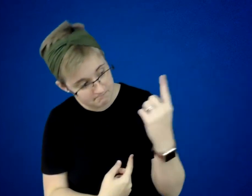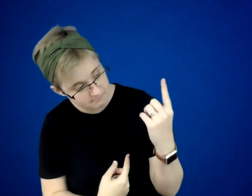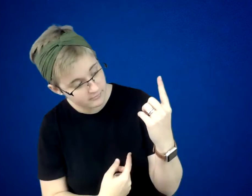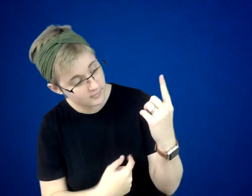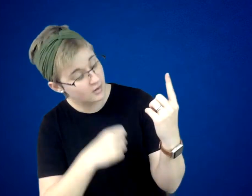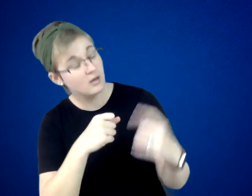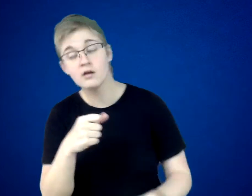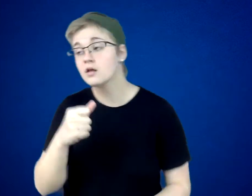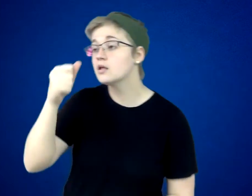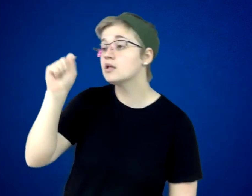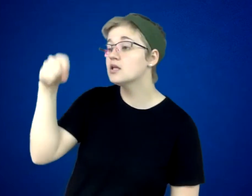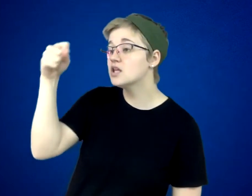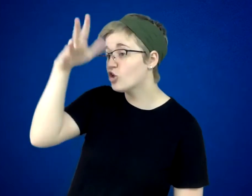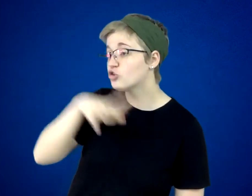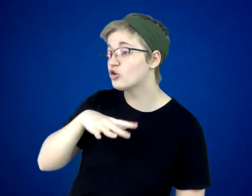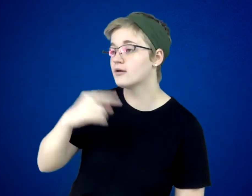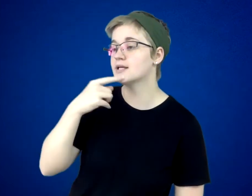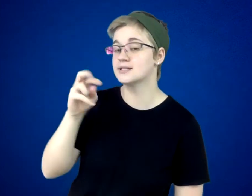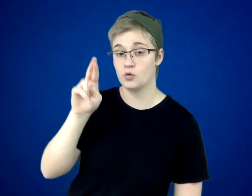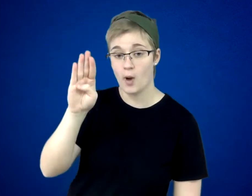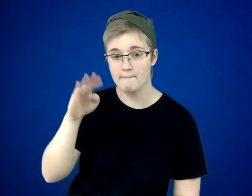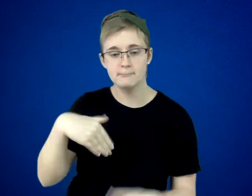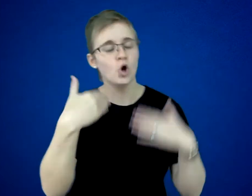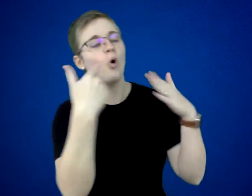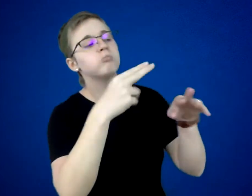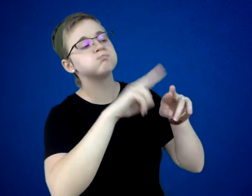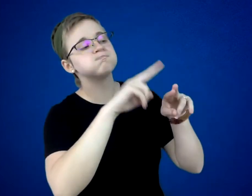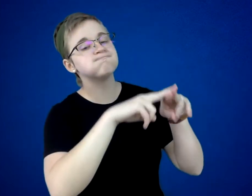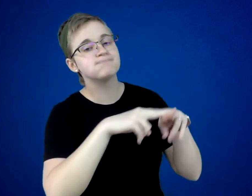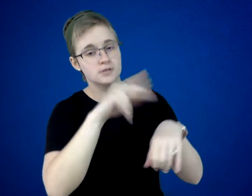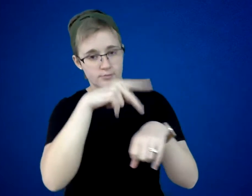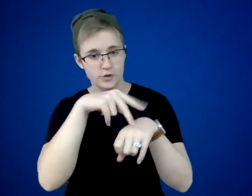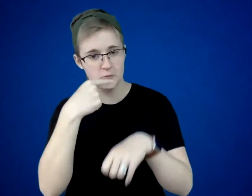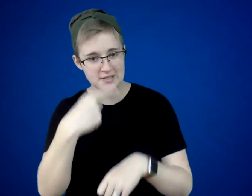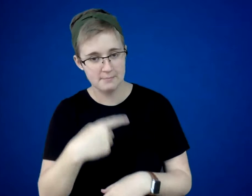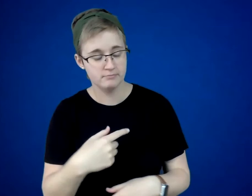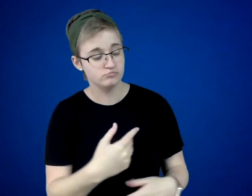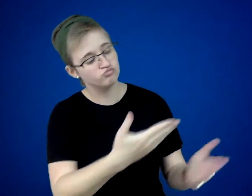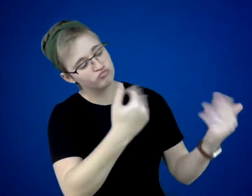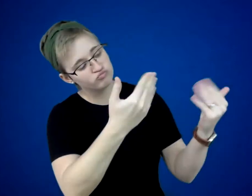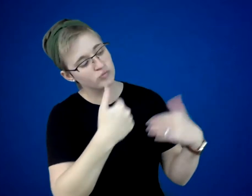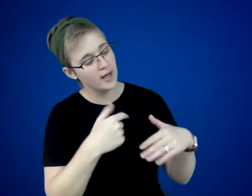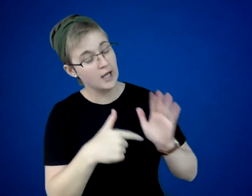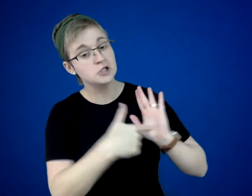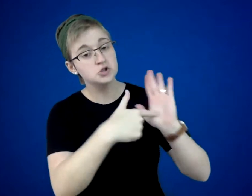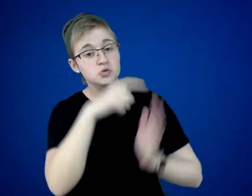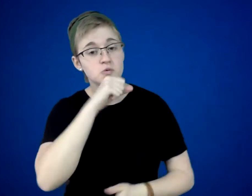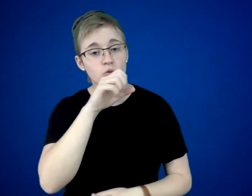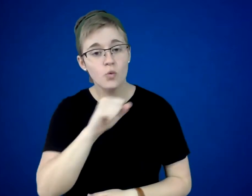sir," said Rob. "Have a seat," Mr. Felmer said, waving his hand at the orange plastic chair in front of